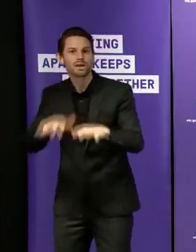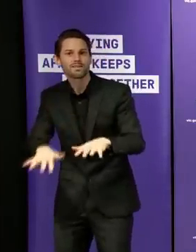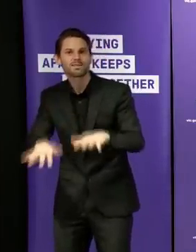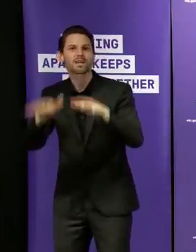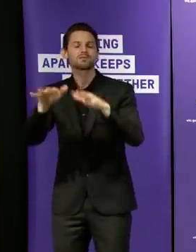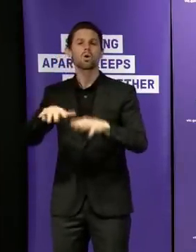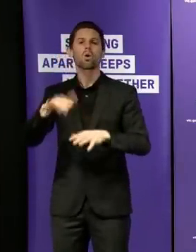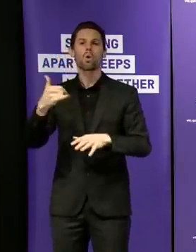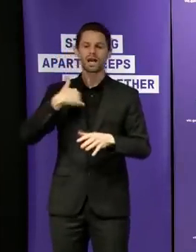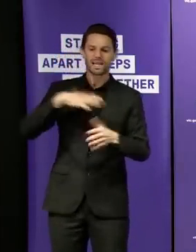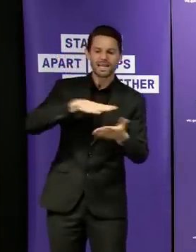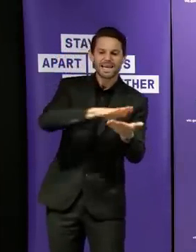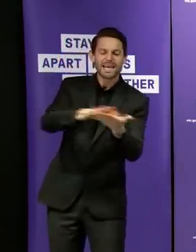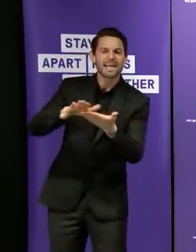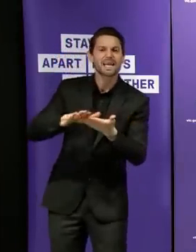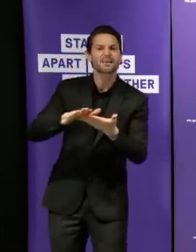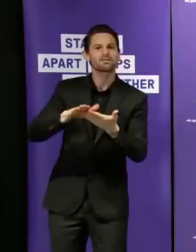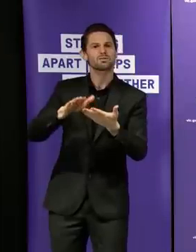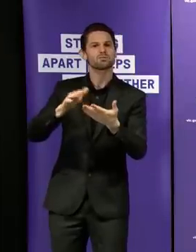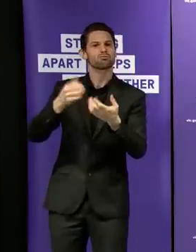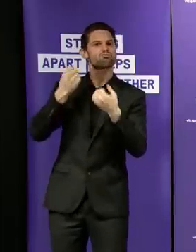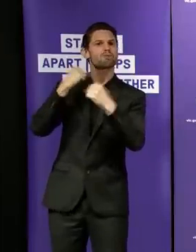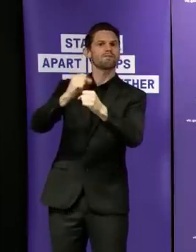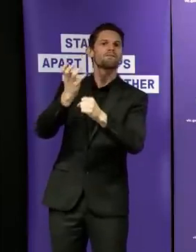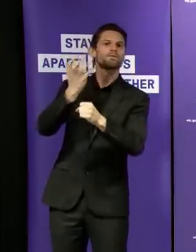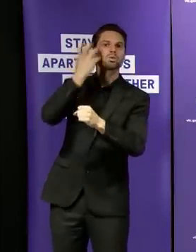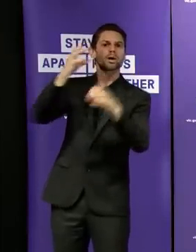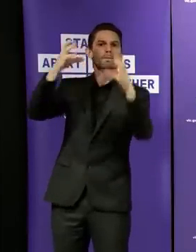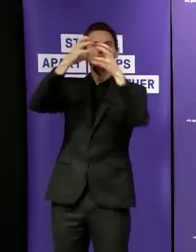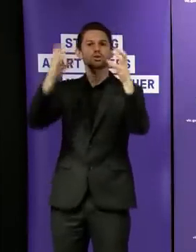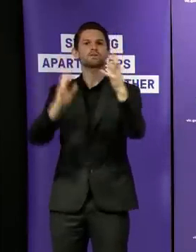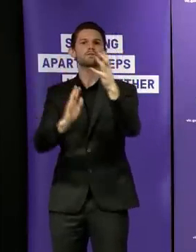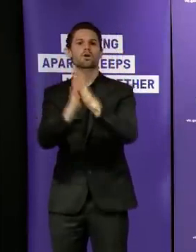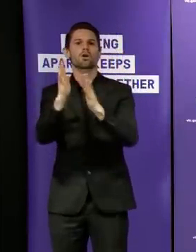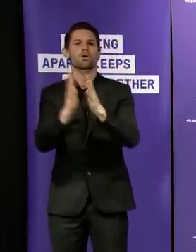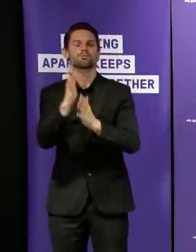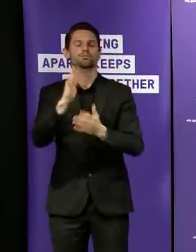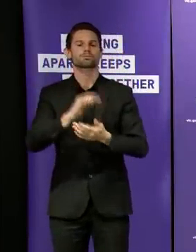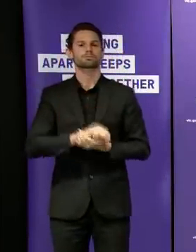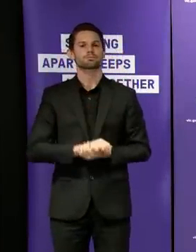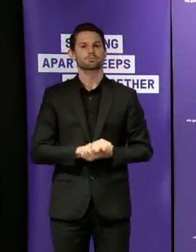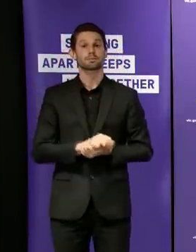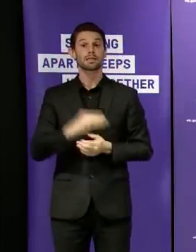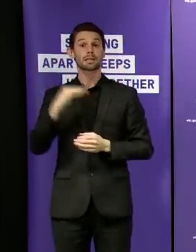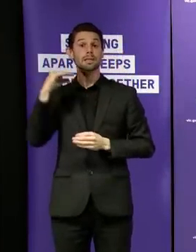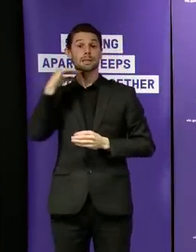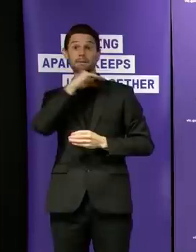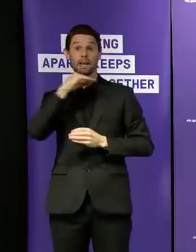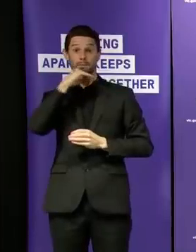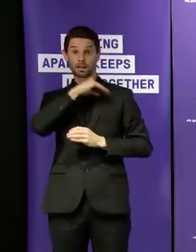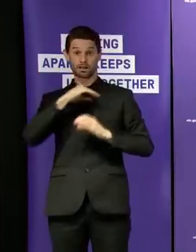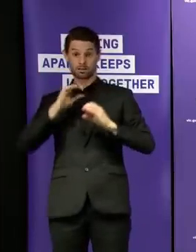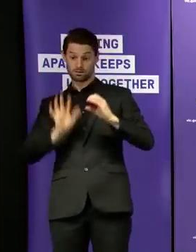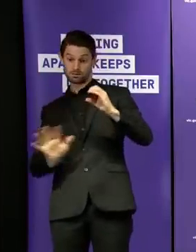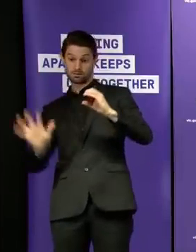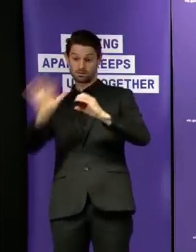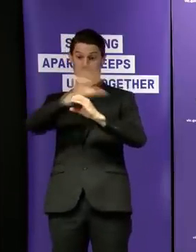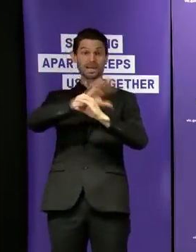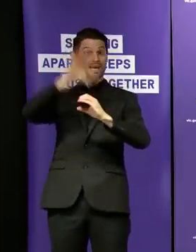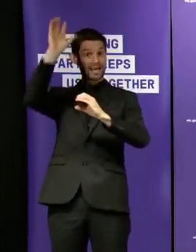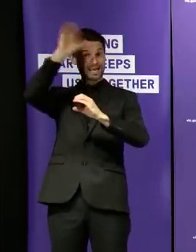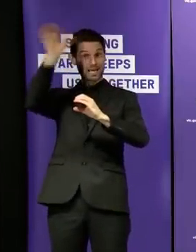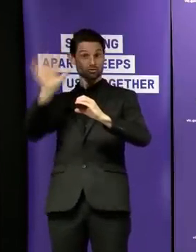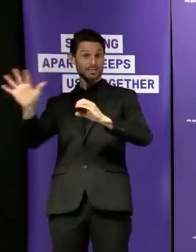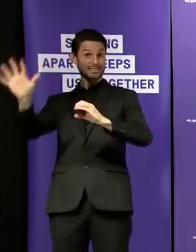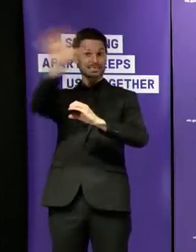regional Victoria. On that ring of steel and the border remains in place, and I have no changes to those arrangements. In fact, we are